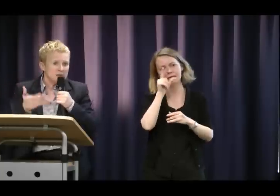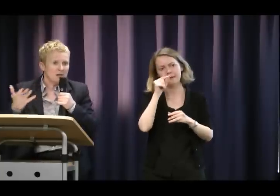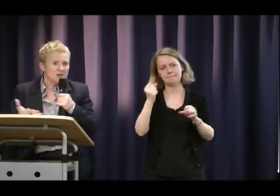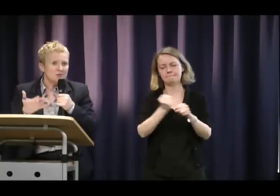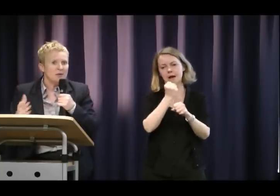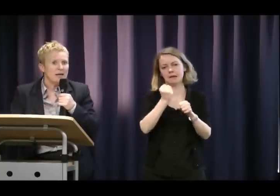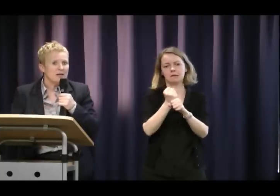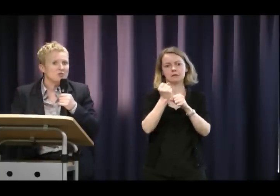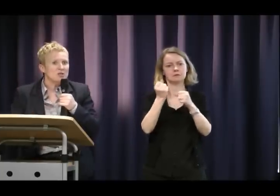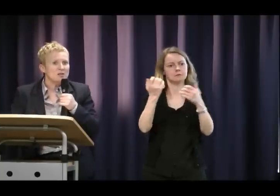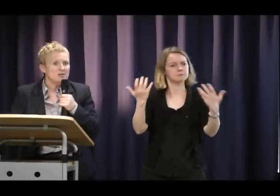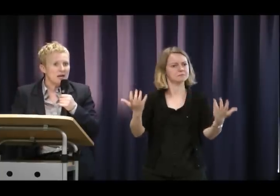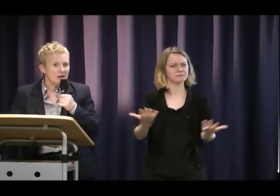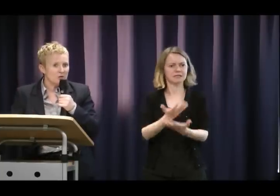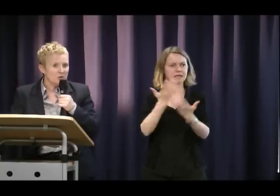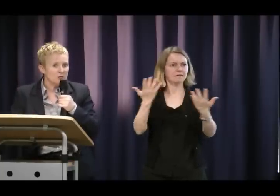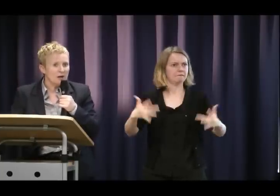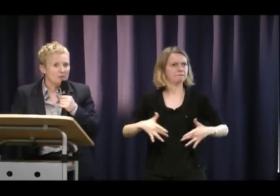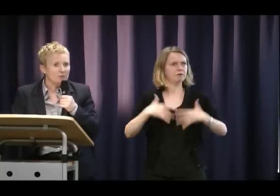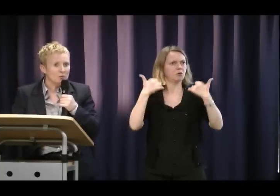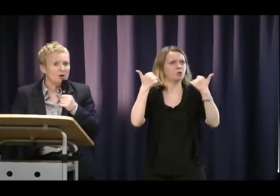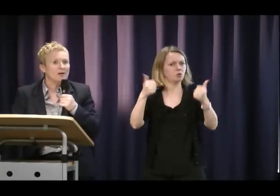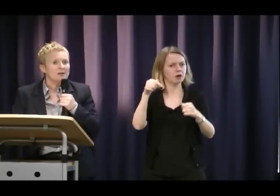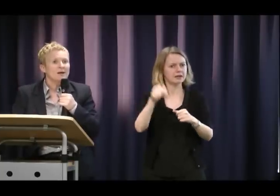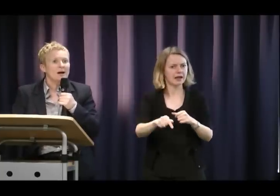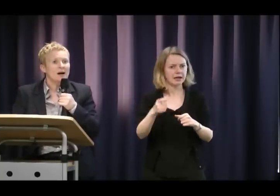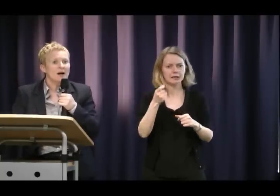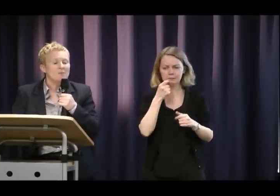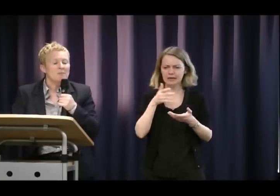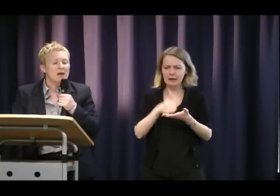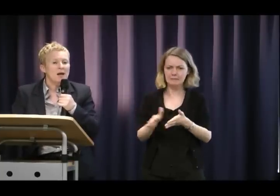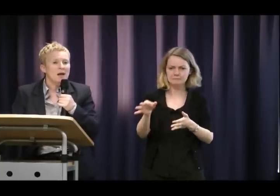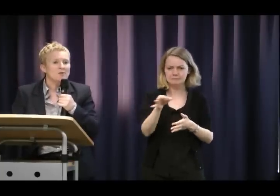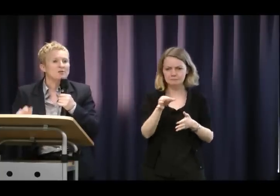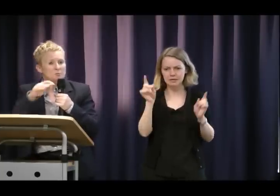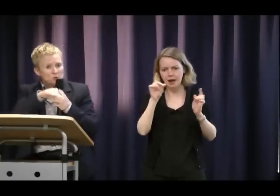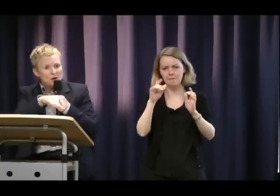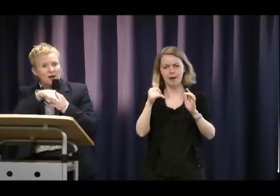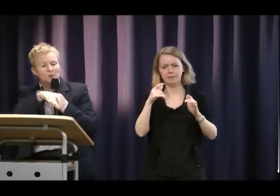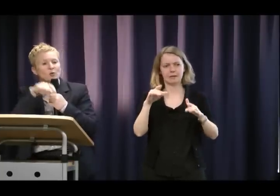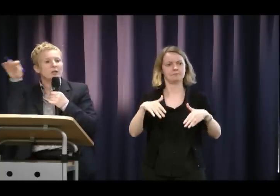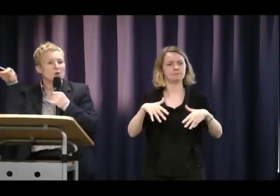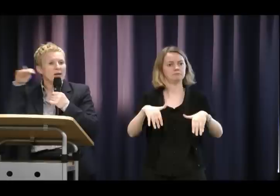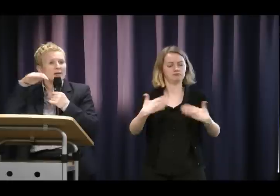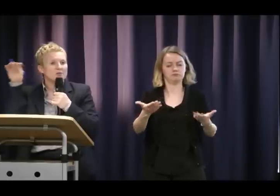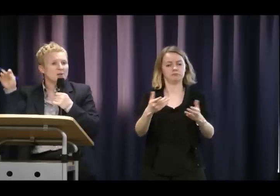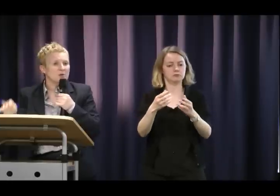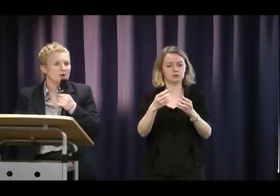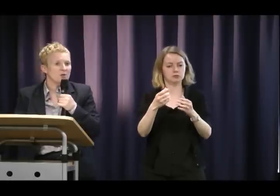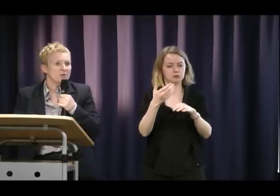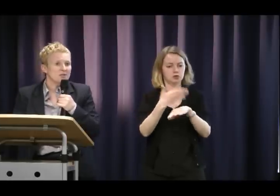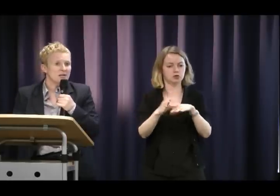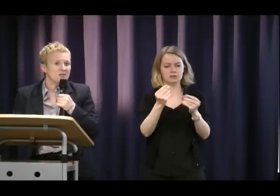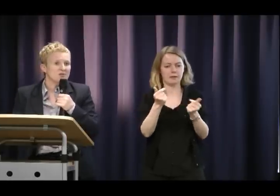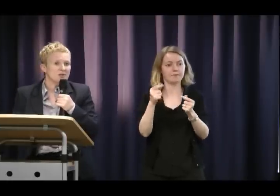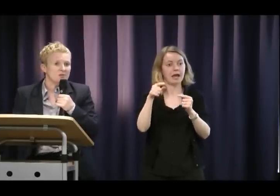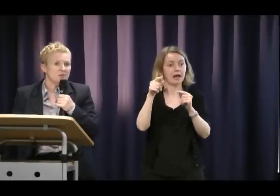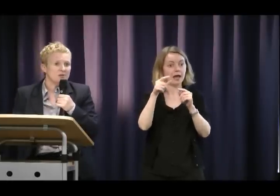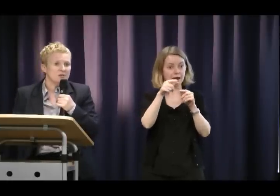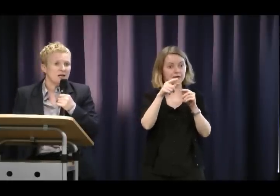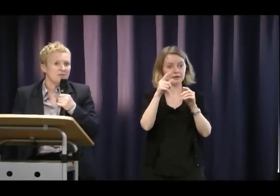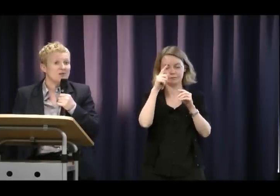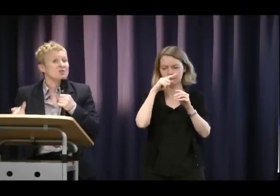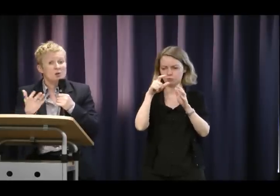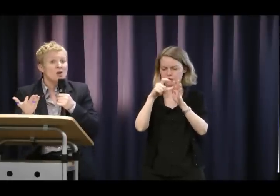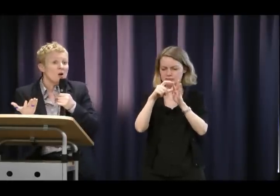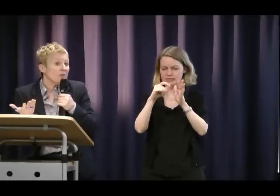create a different energy down on the ground floor and relocate some of the tenants that